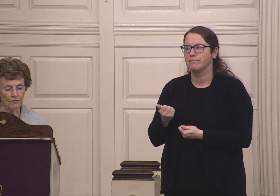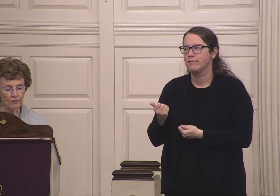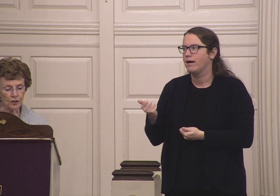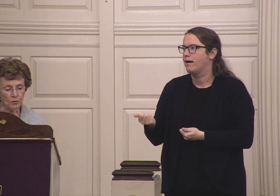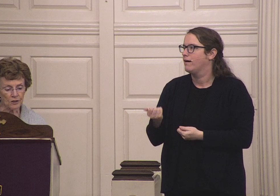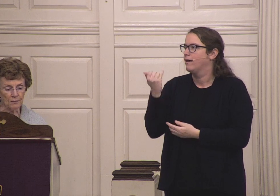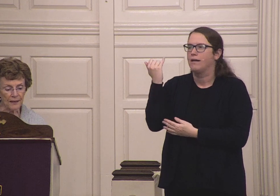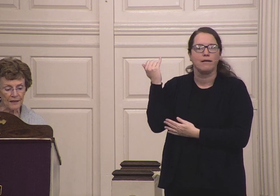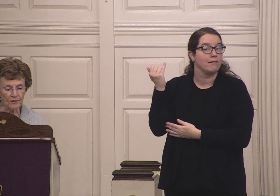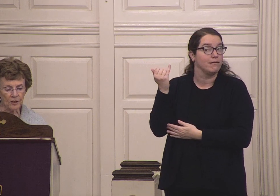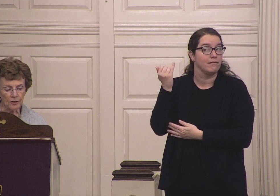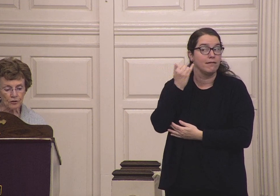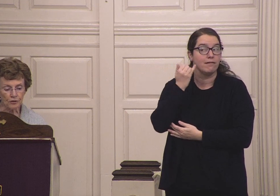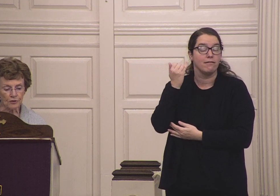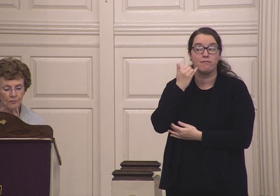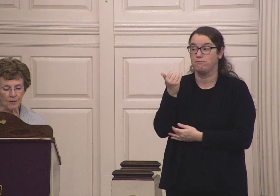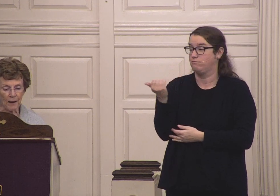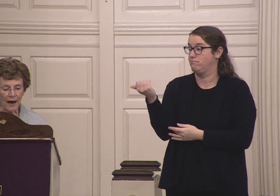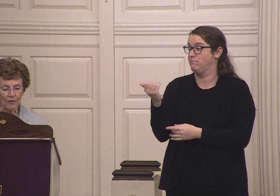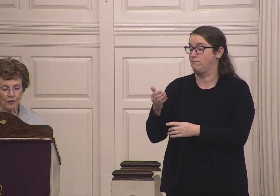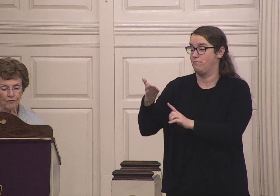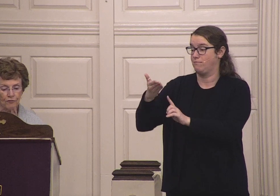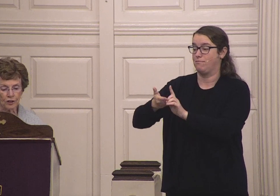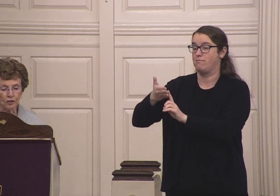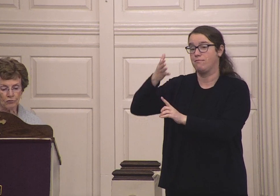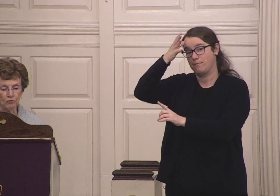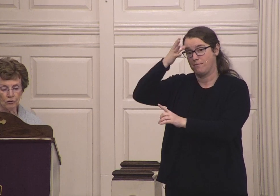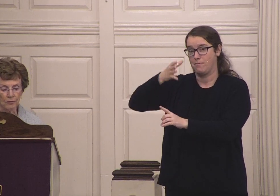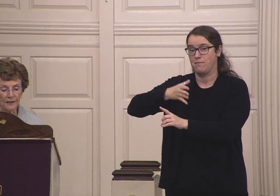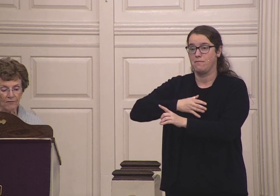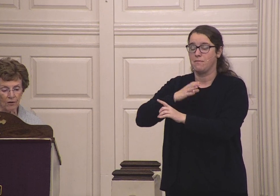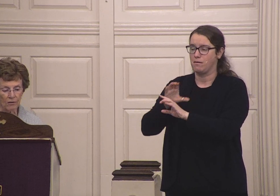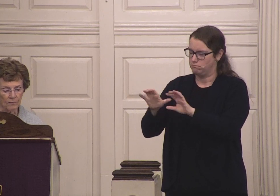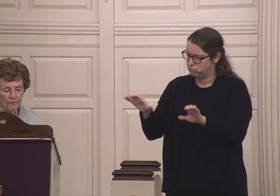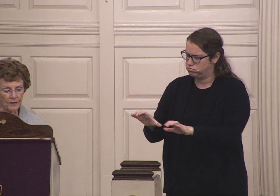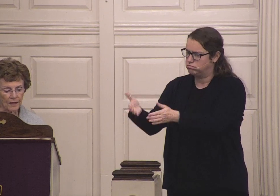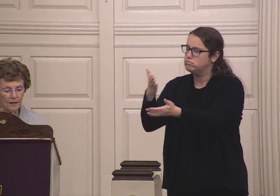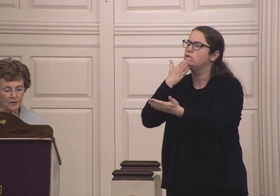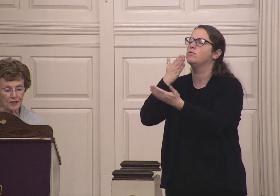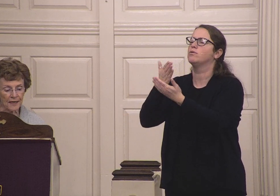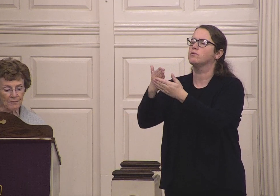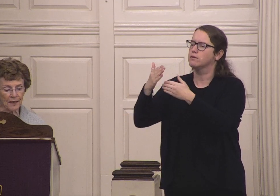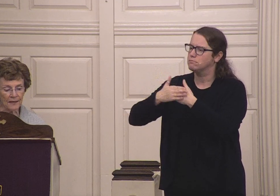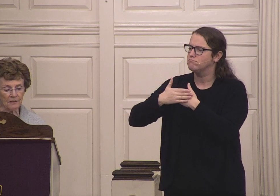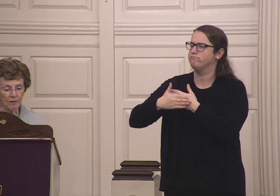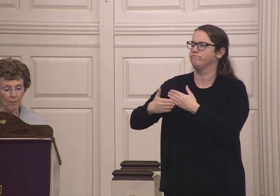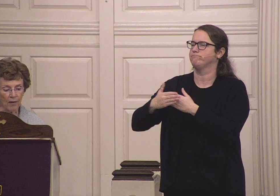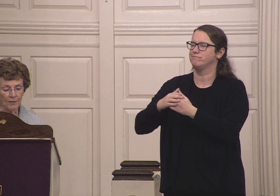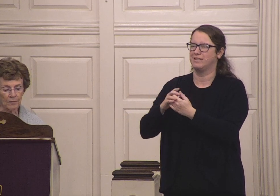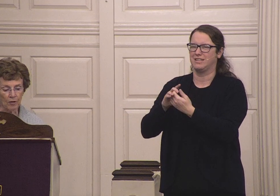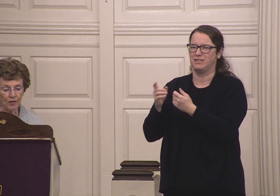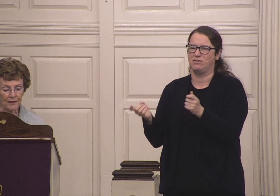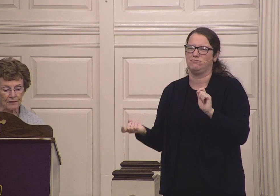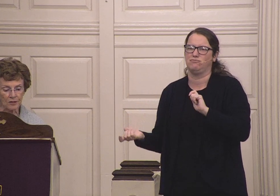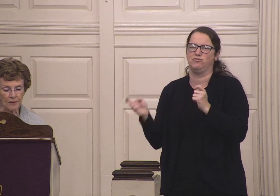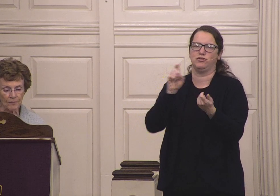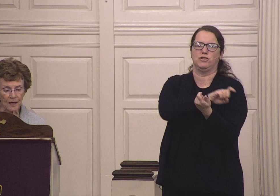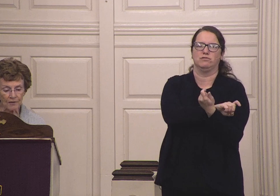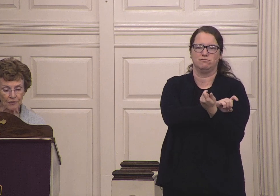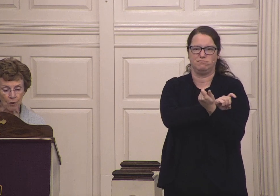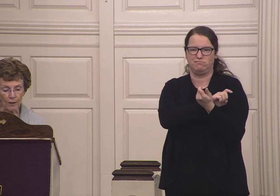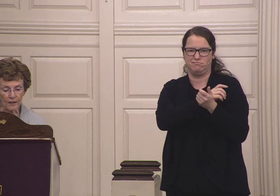And if the virtuous man turns from the path of virtue to do evil, the same kind of abominable